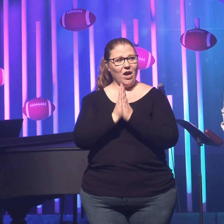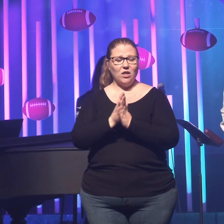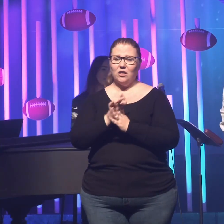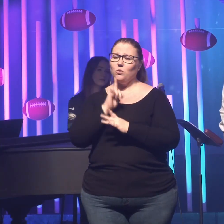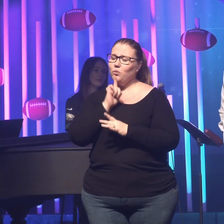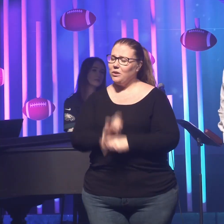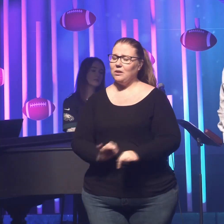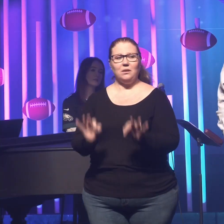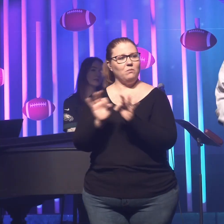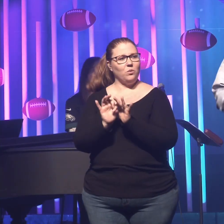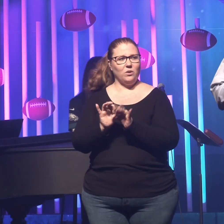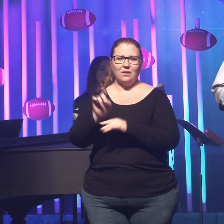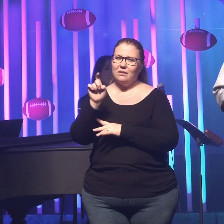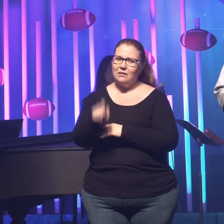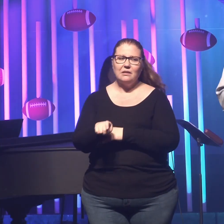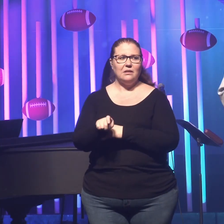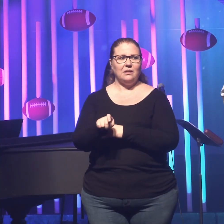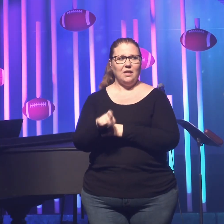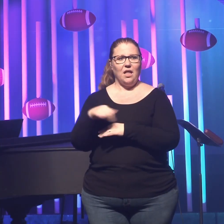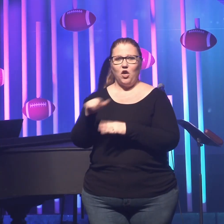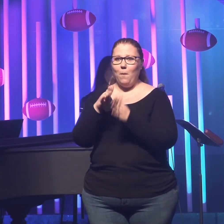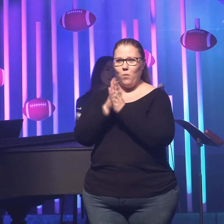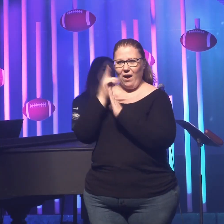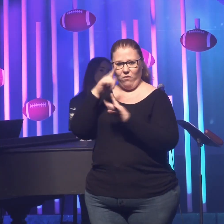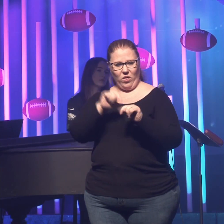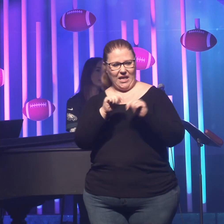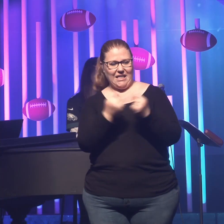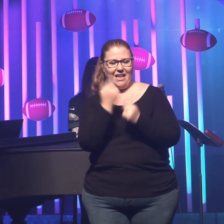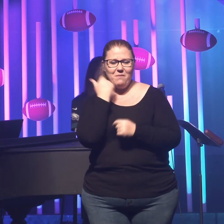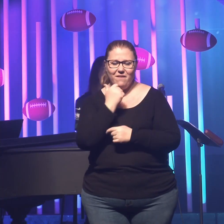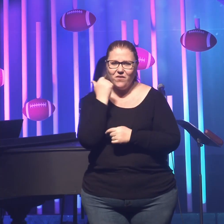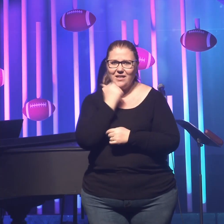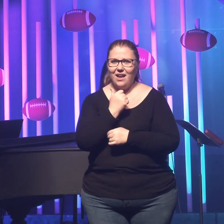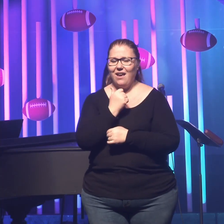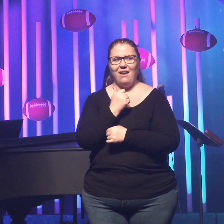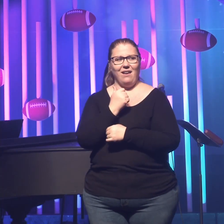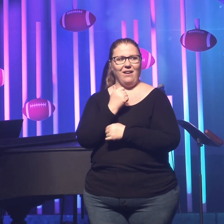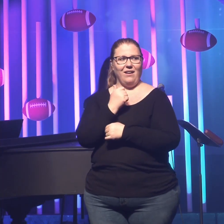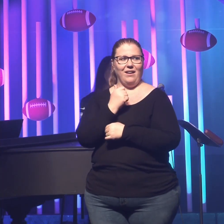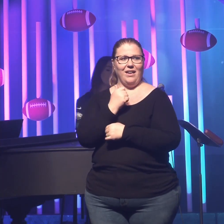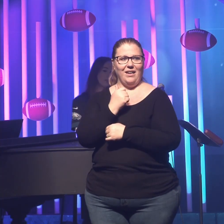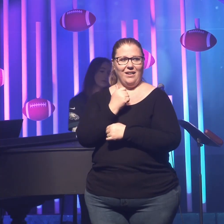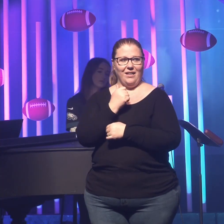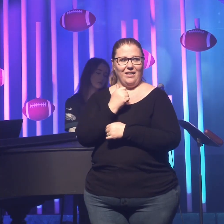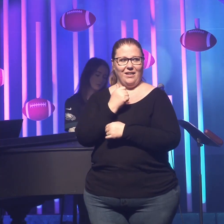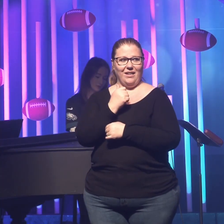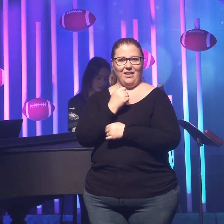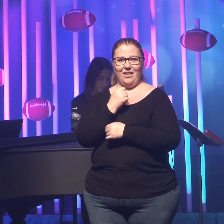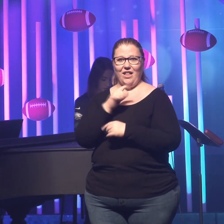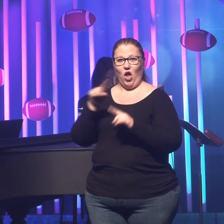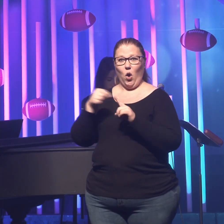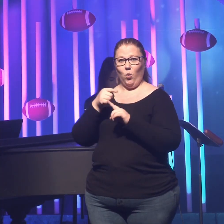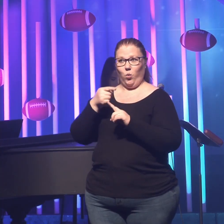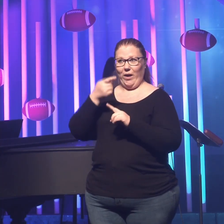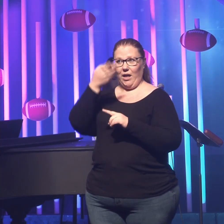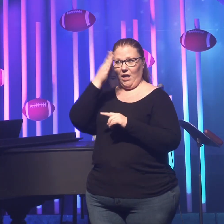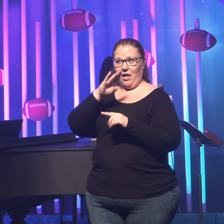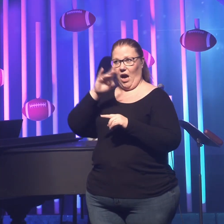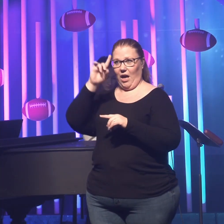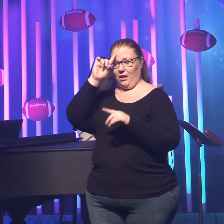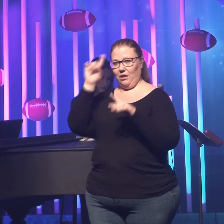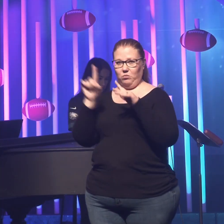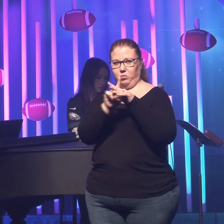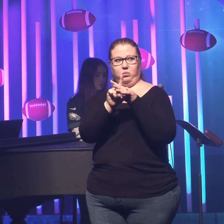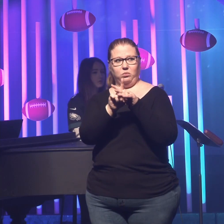imperative, that you pray for them every day as God brings them to your heart, because